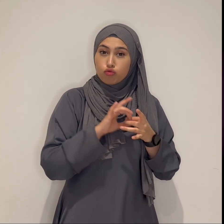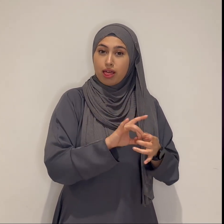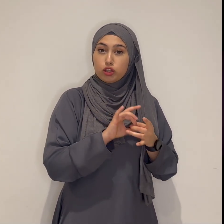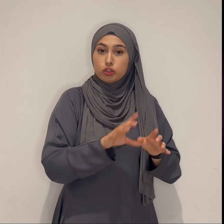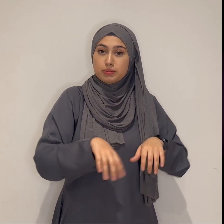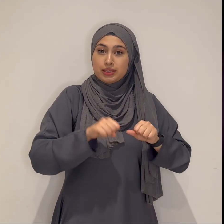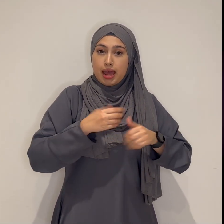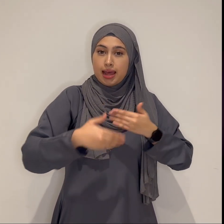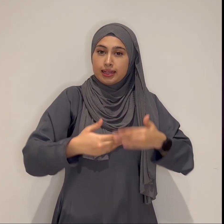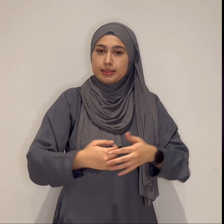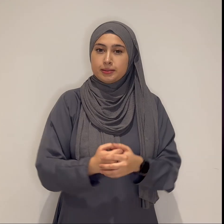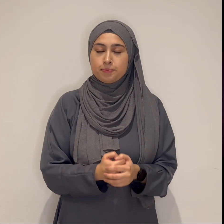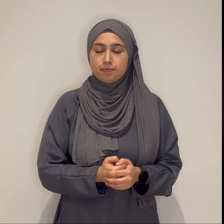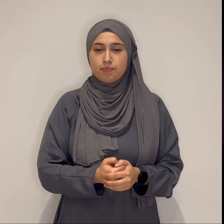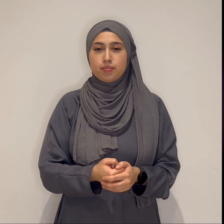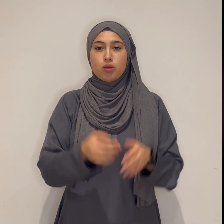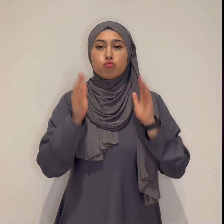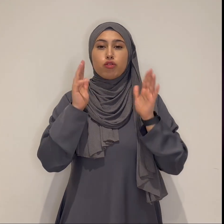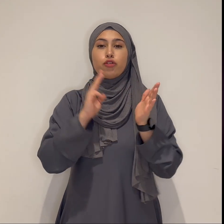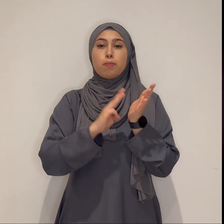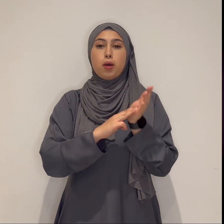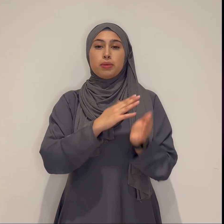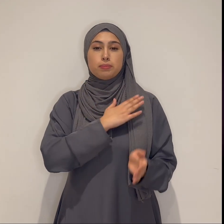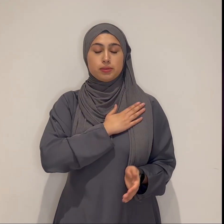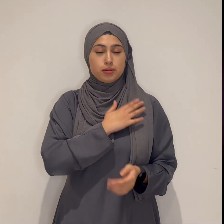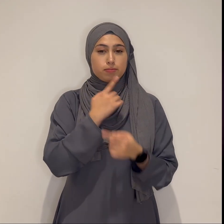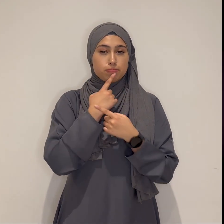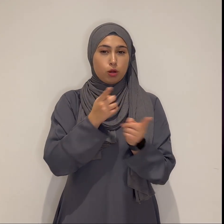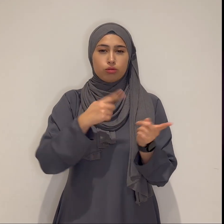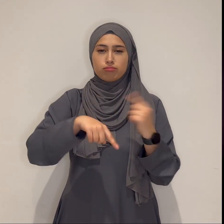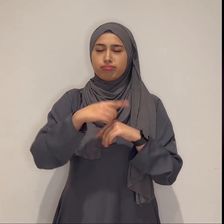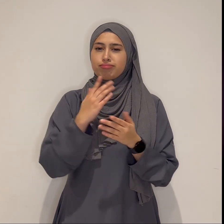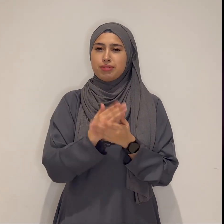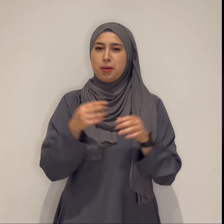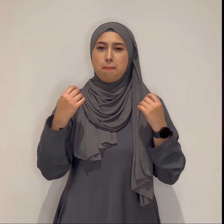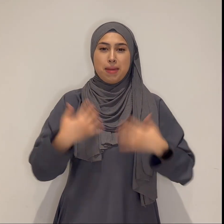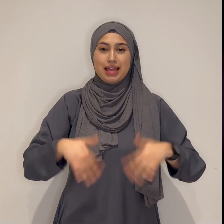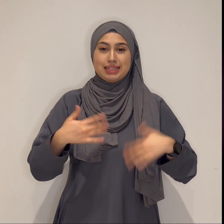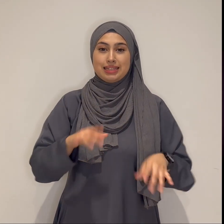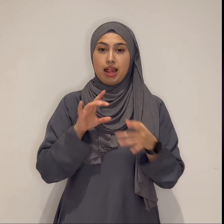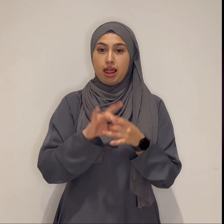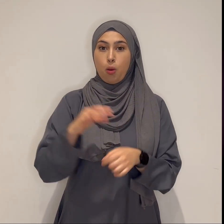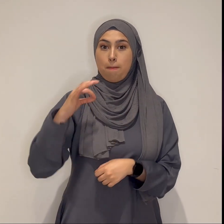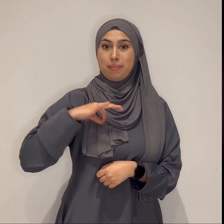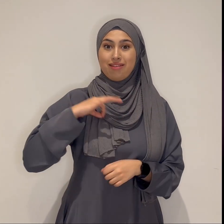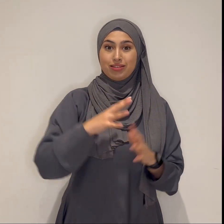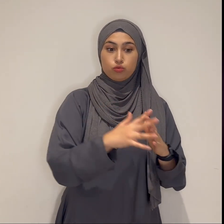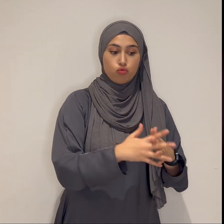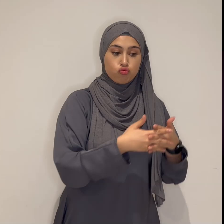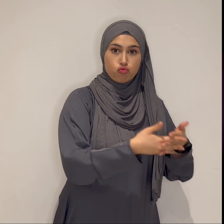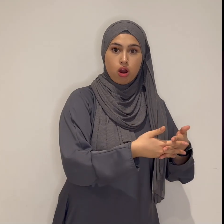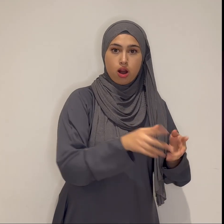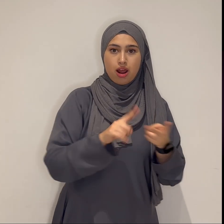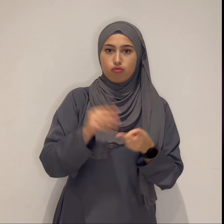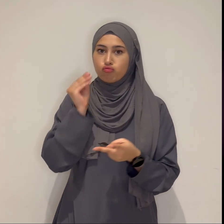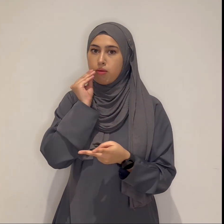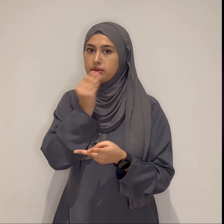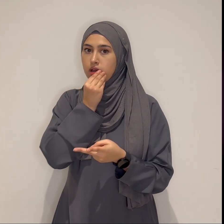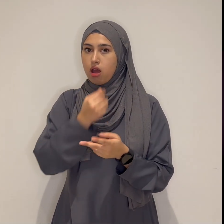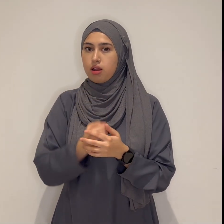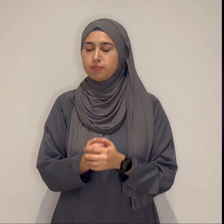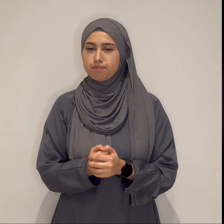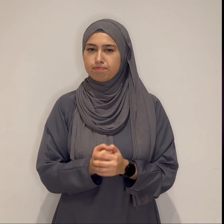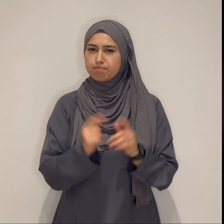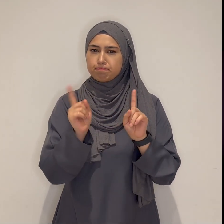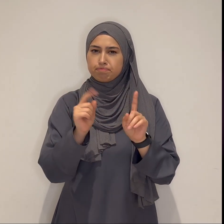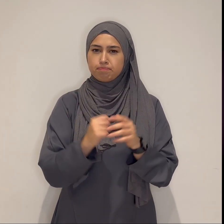the relationship starts, my brothers in Islam. Our Rasulullah sallallahu alayhi wa sallam tells us something amazing about the benefit of the book of Allah and the month of